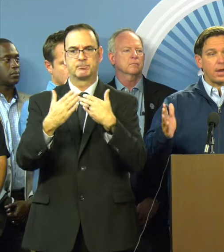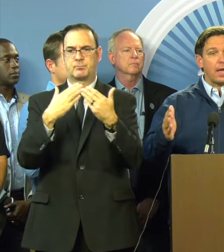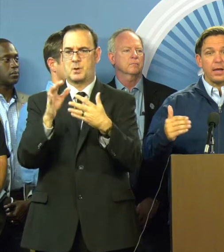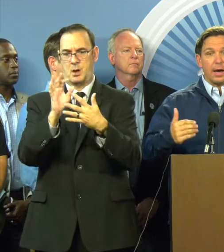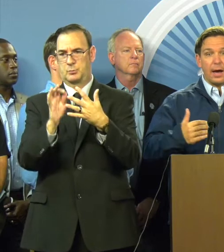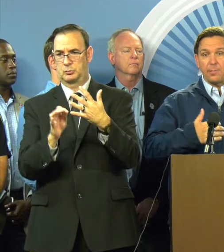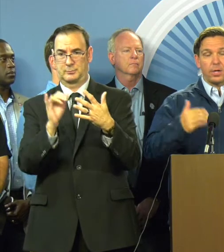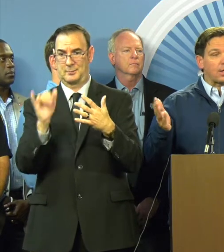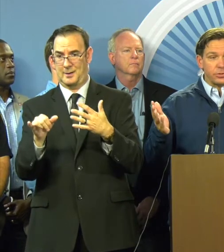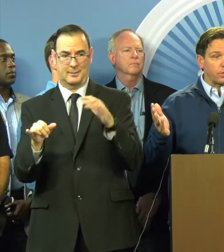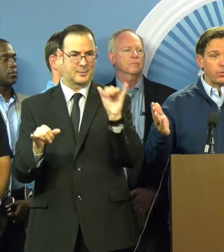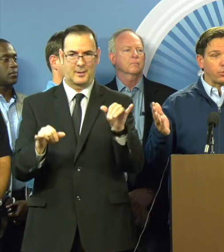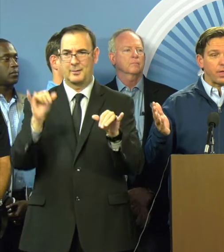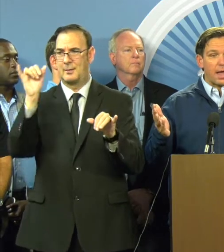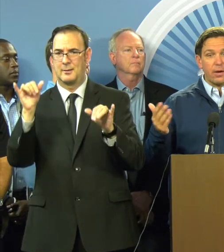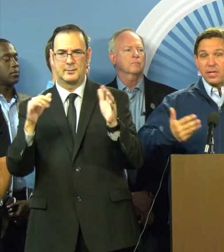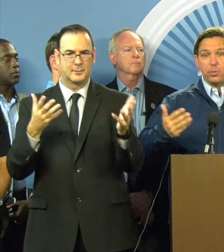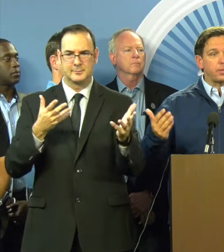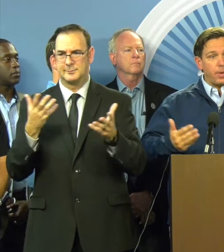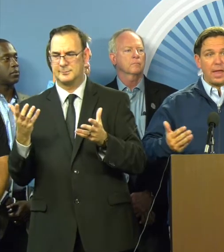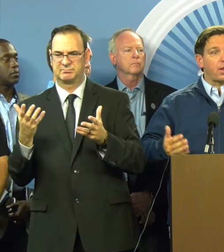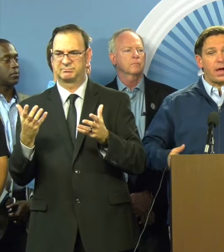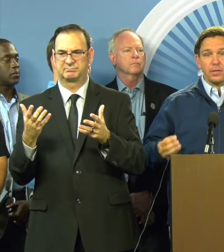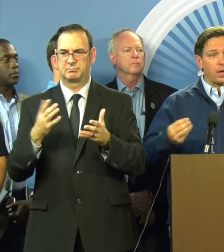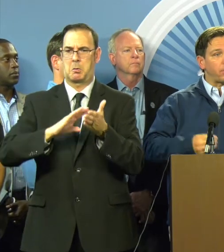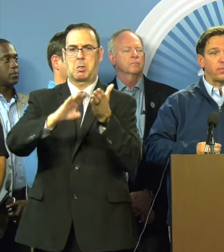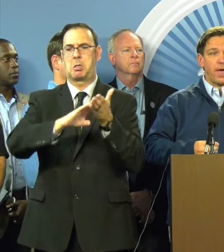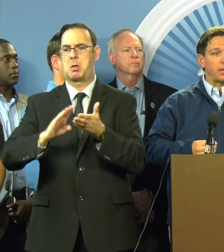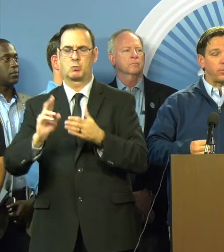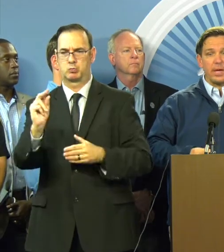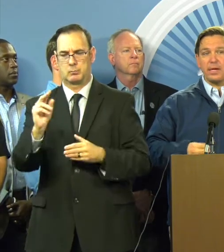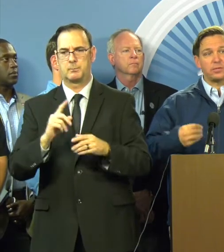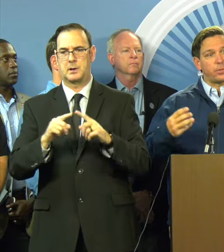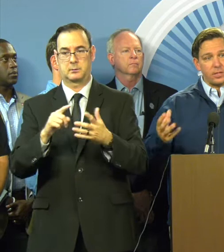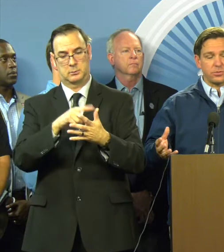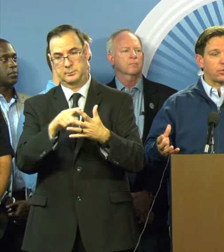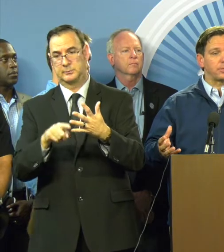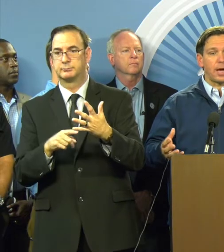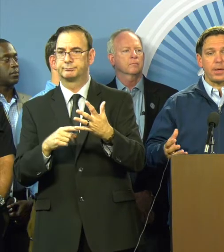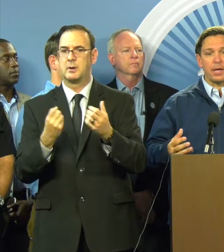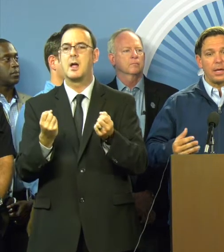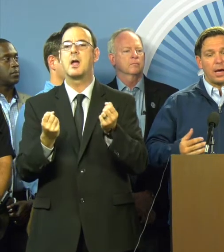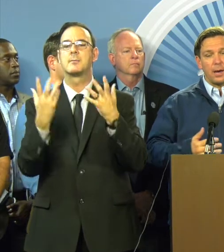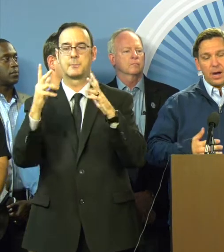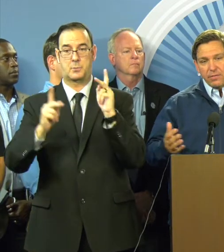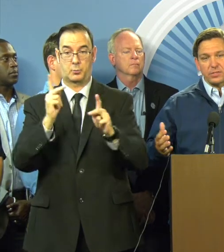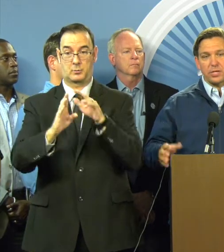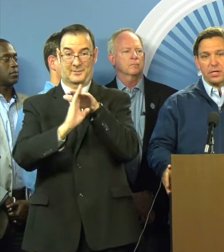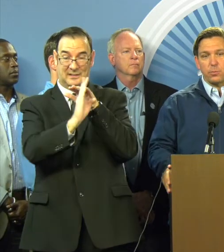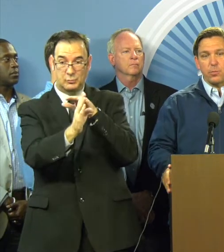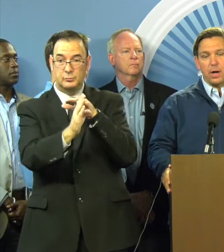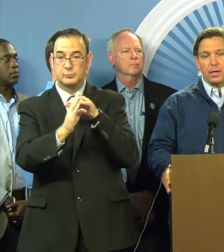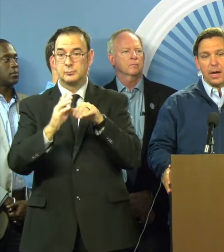way or not, I certainly don't rule that out. I think it would depend on the number of evacuees, the way the storm's coming, but